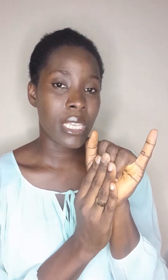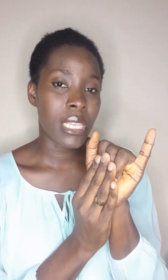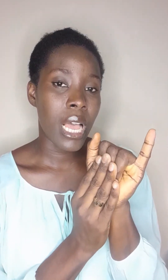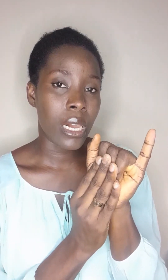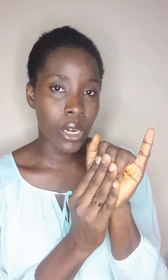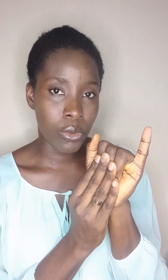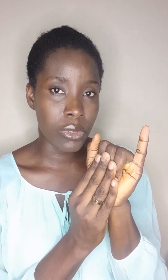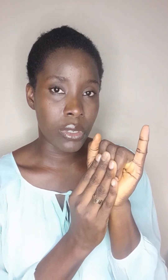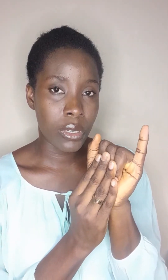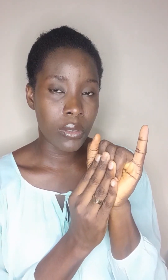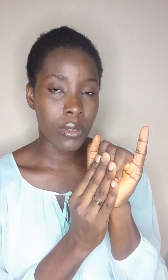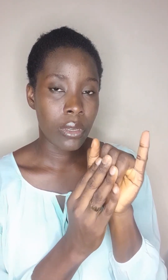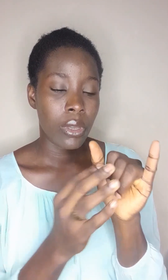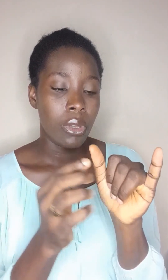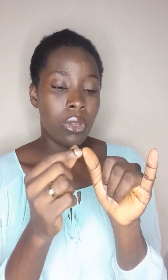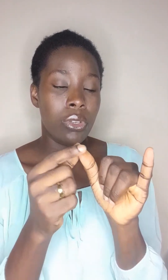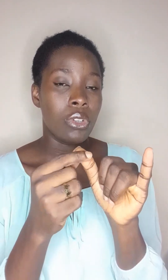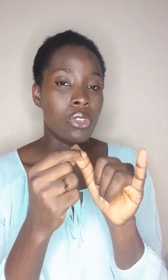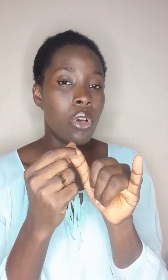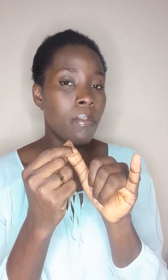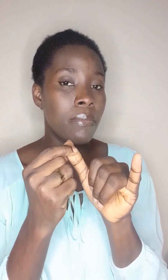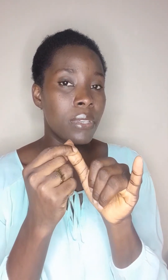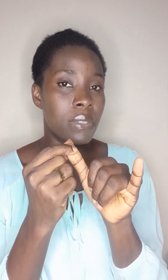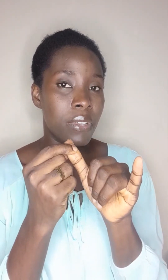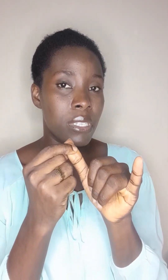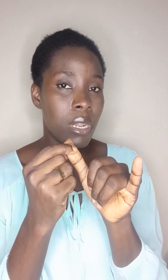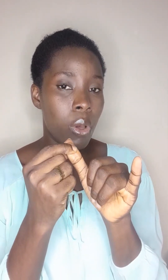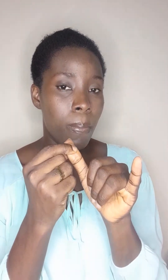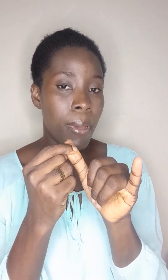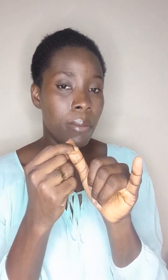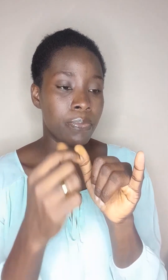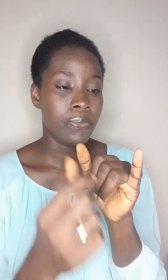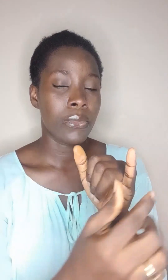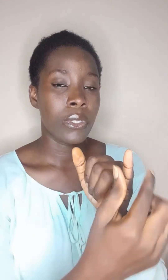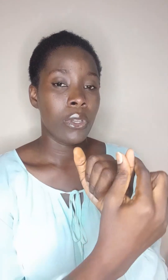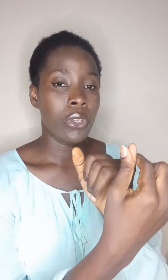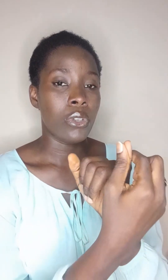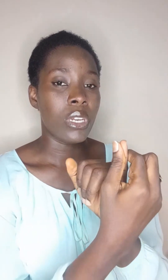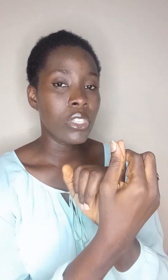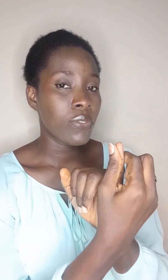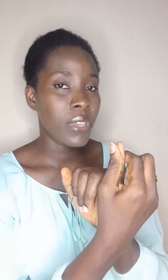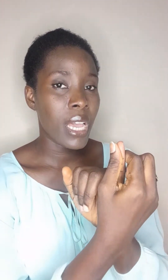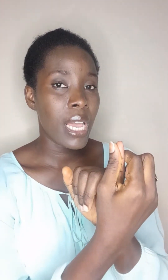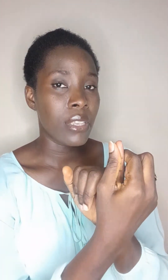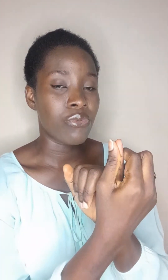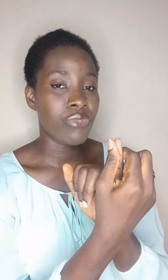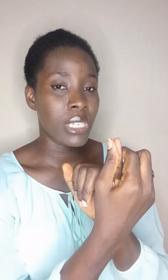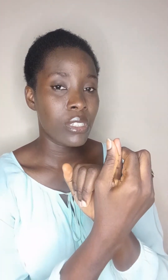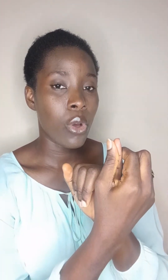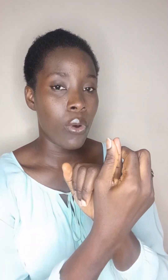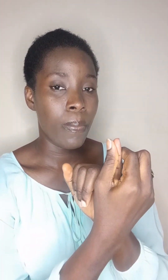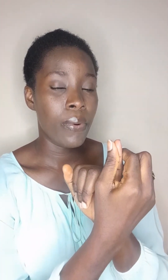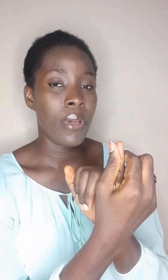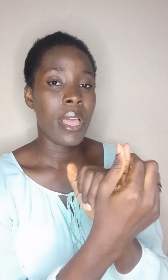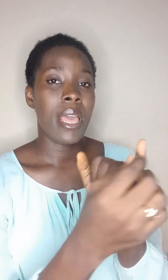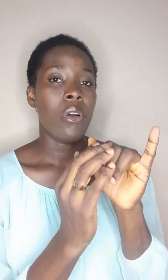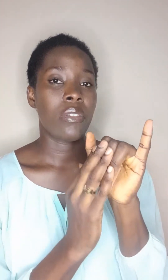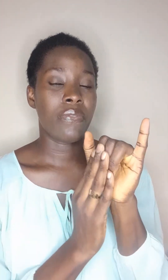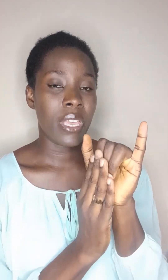are closed. Your thumb is facing up, your little finger is raised up, other